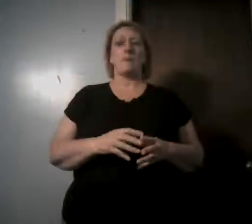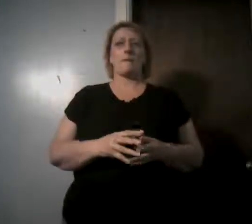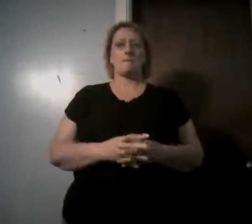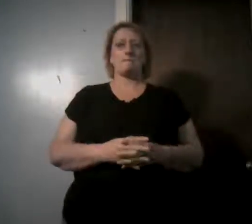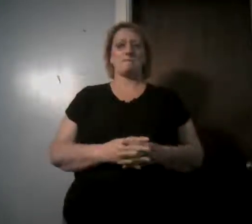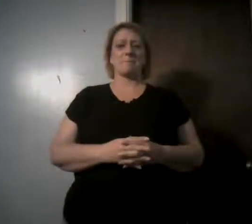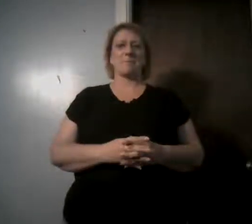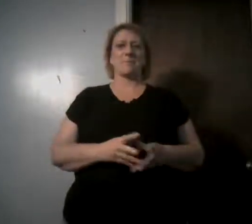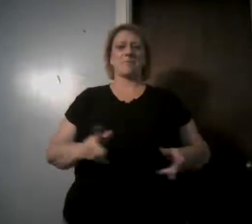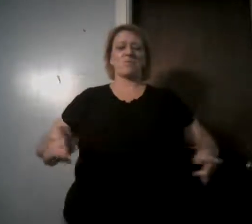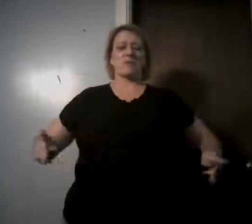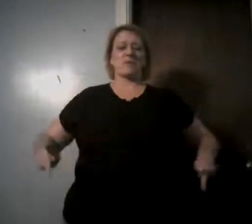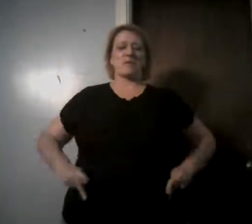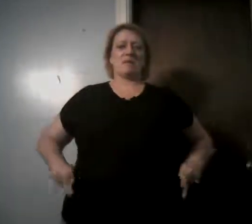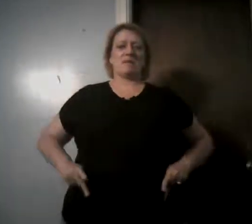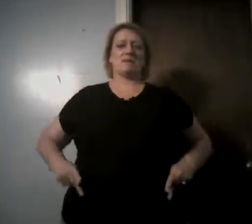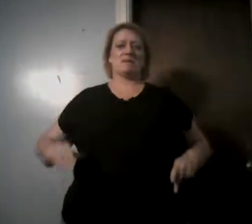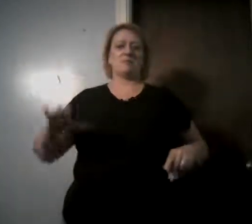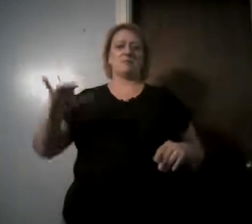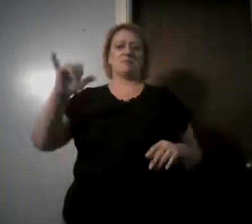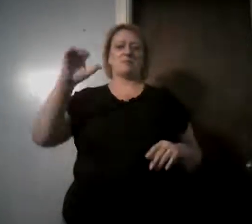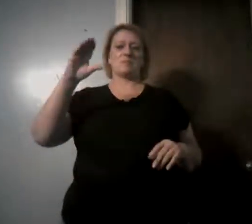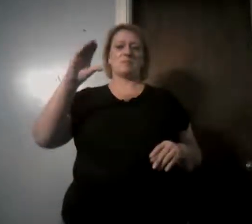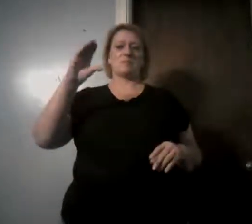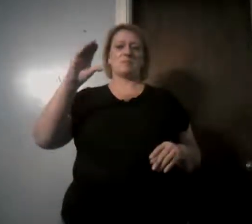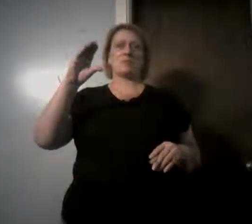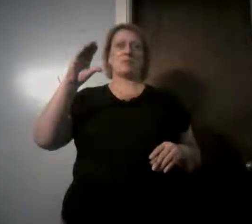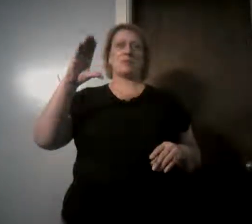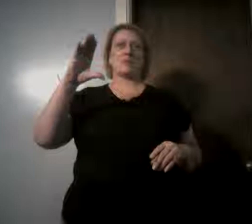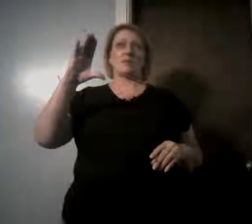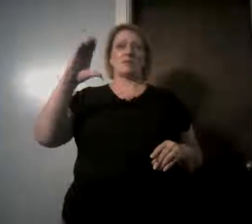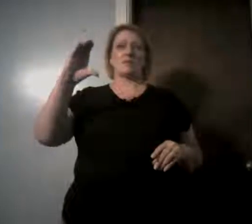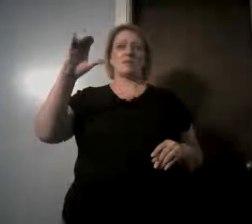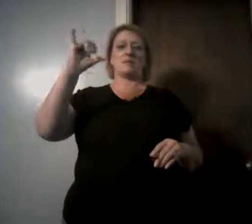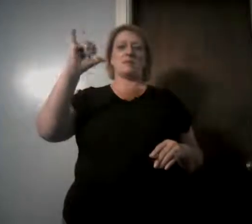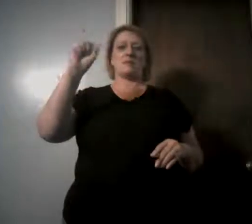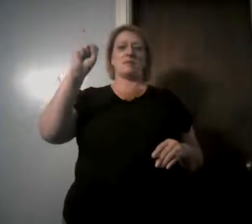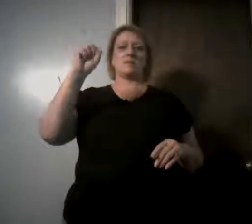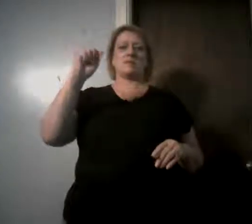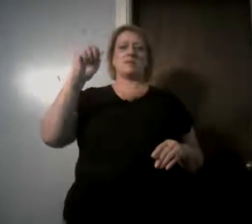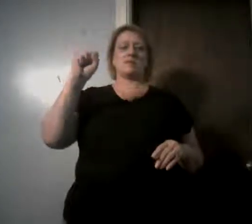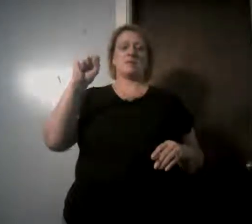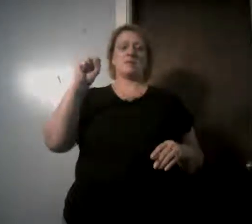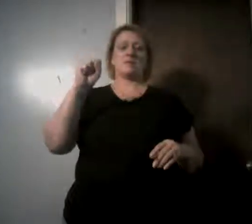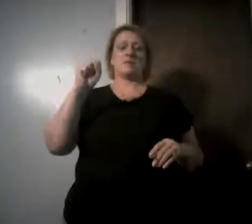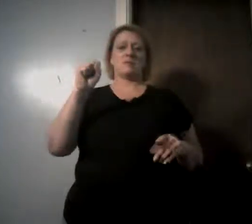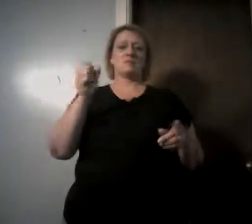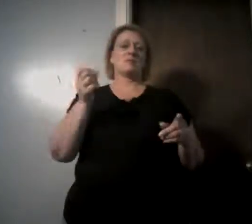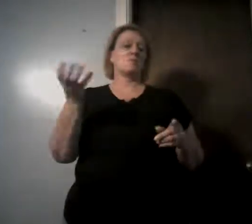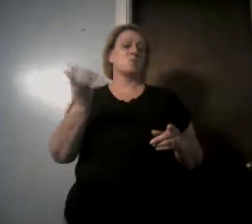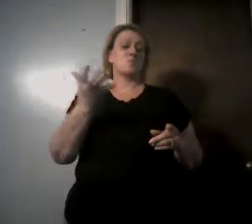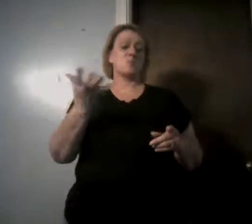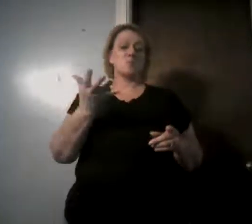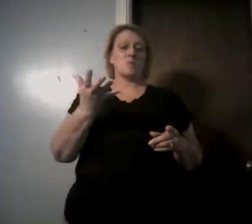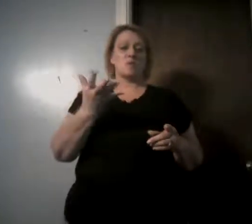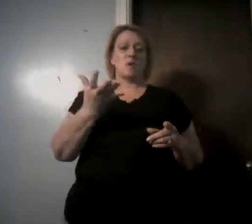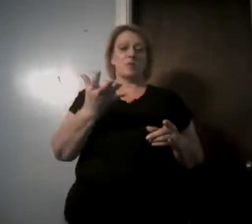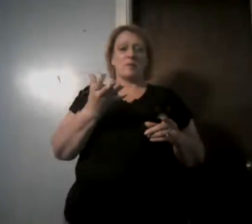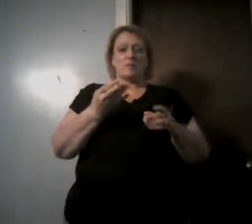Kidney cyst is a round pouch of smooth, thin-walled tissue or a closed pocket filled with